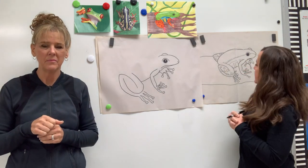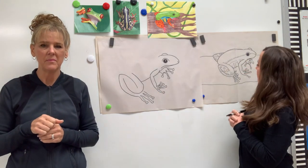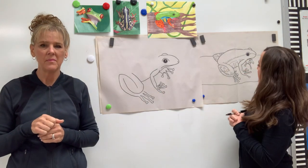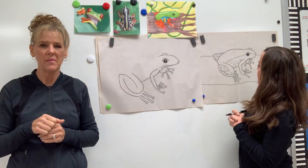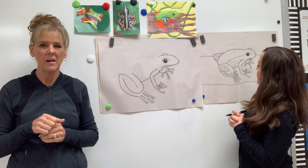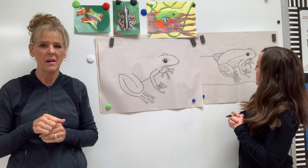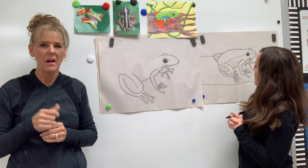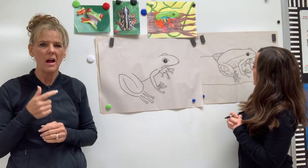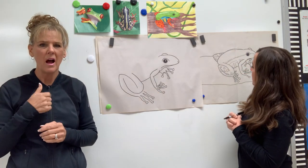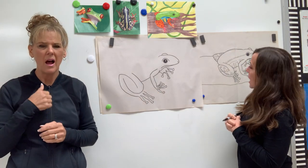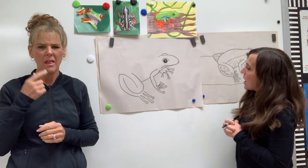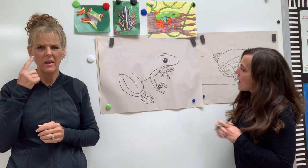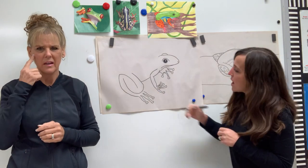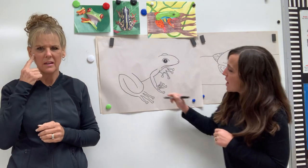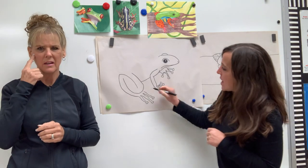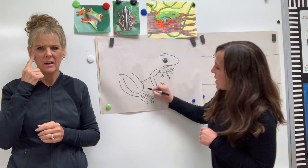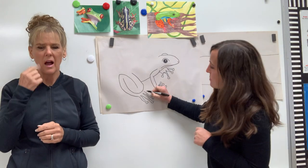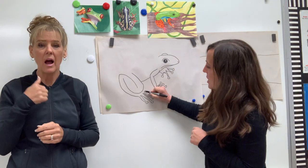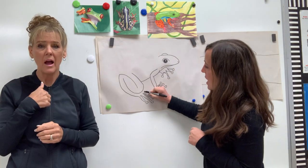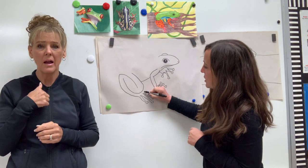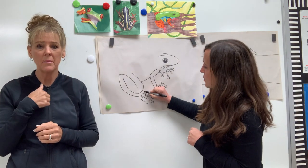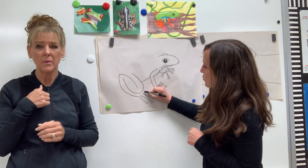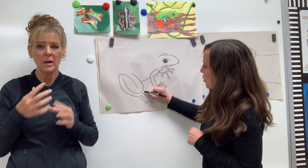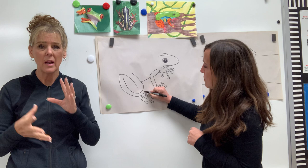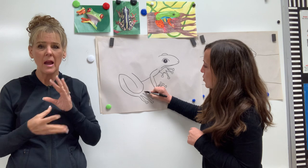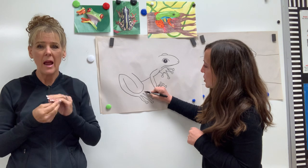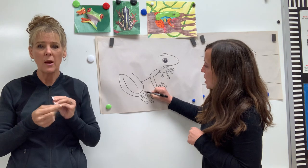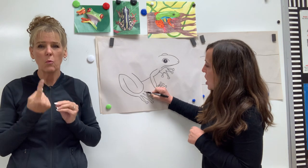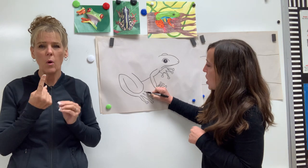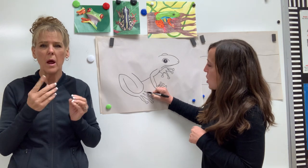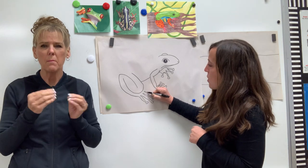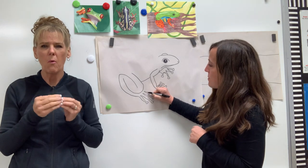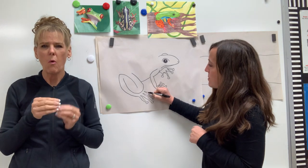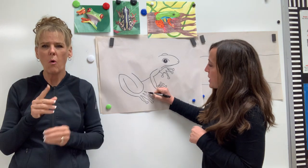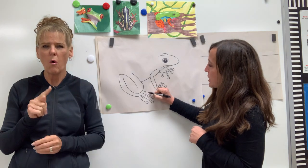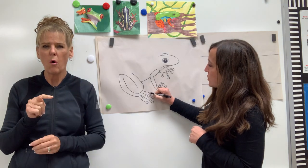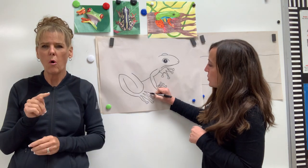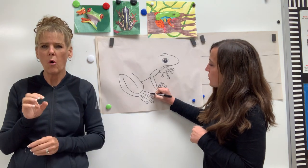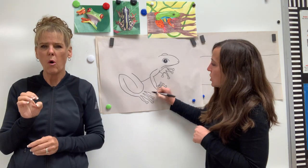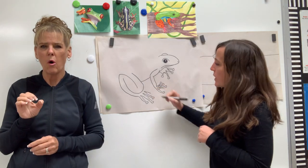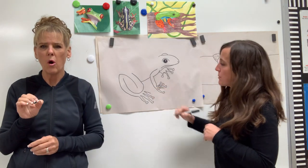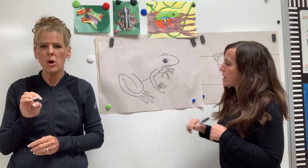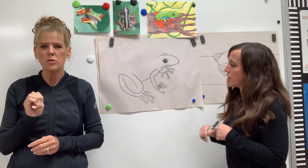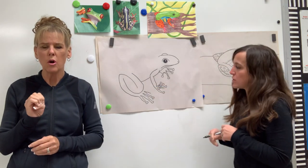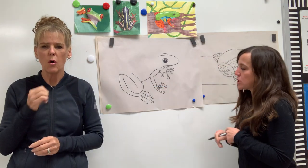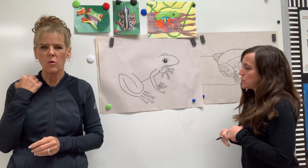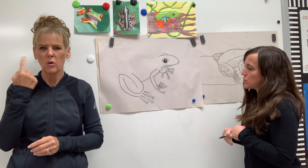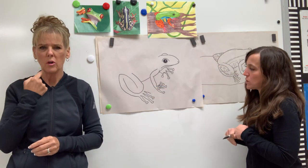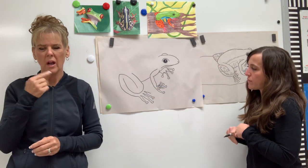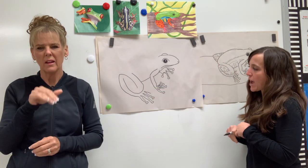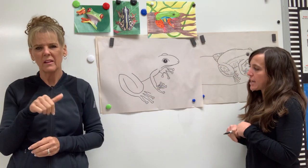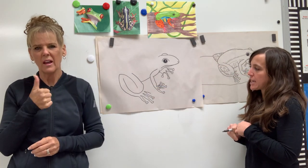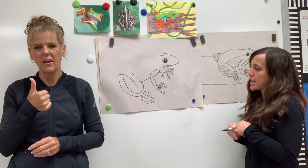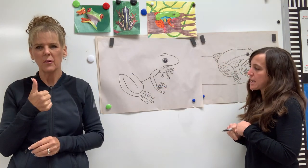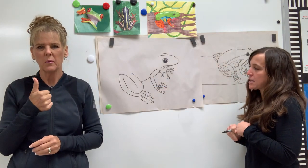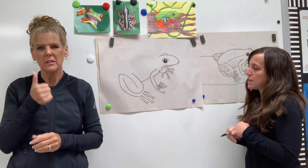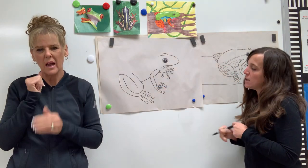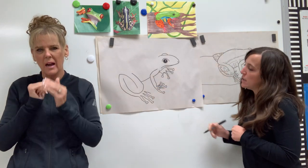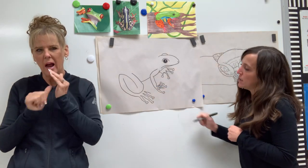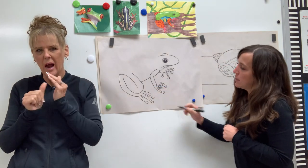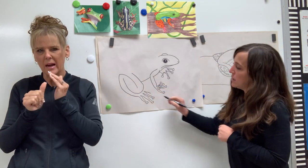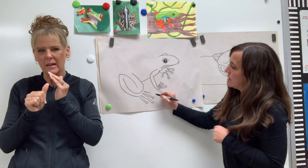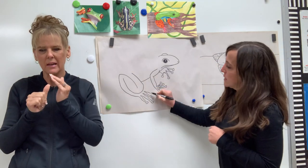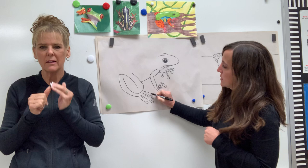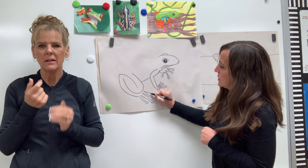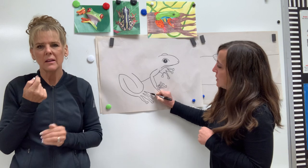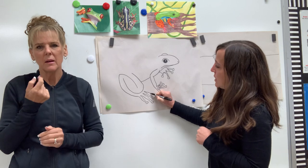And let's see, I think I am gonna add just one more toe. I'm gonna make it sort of look like my other toe's sort of hiding.